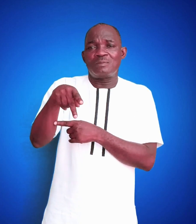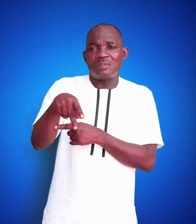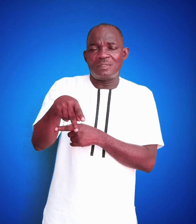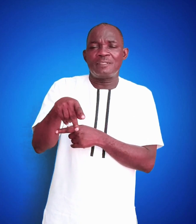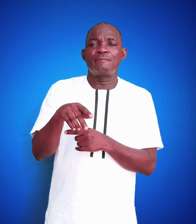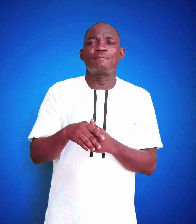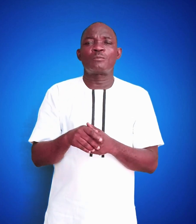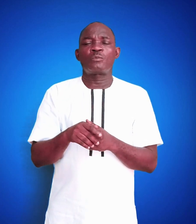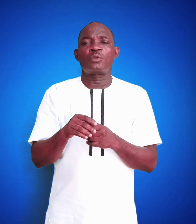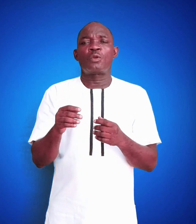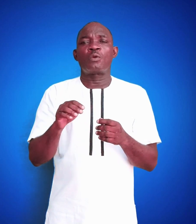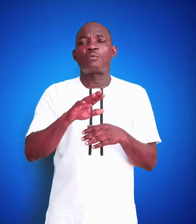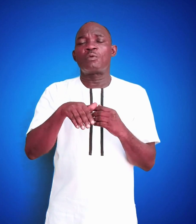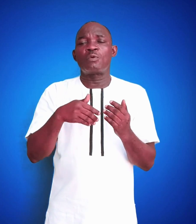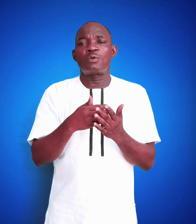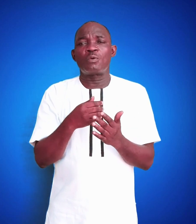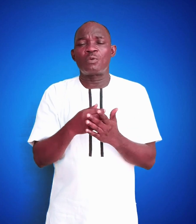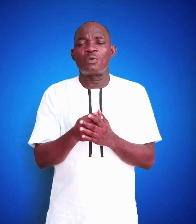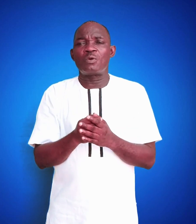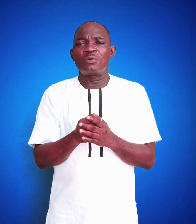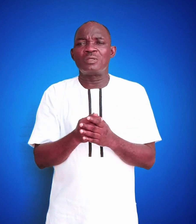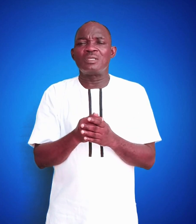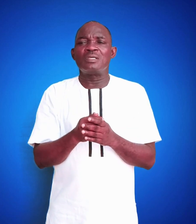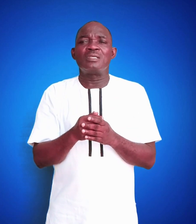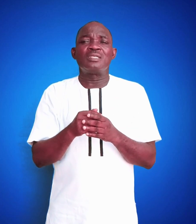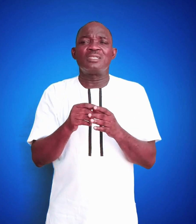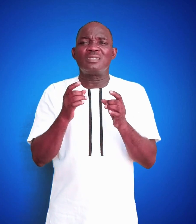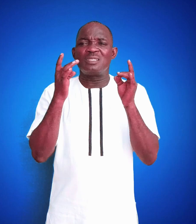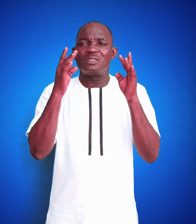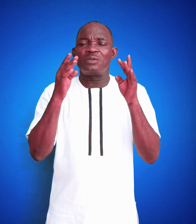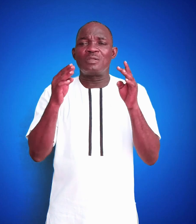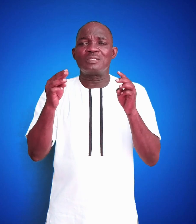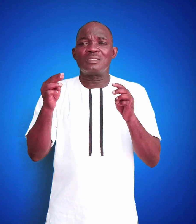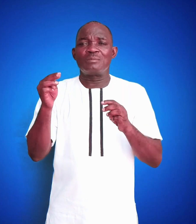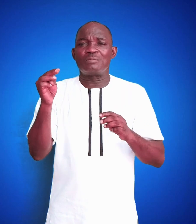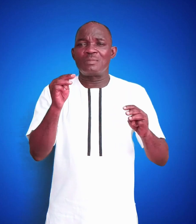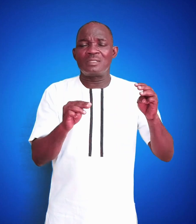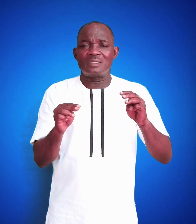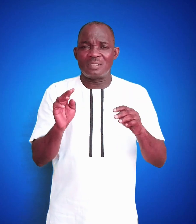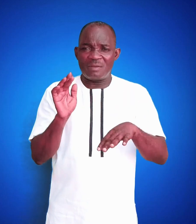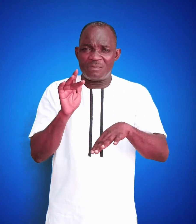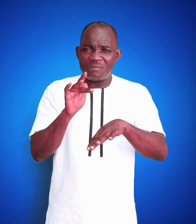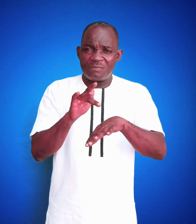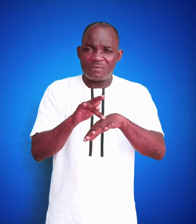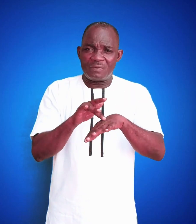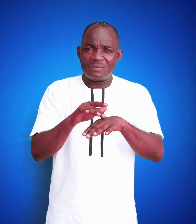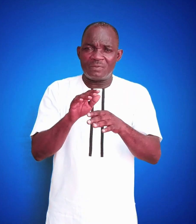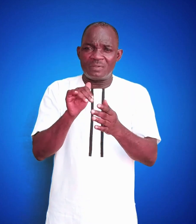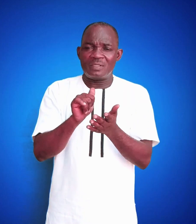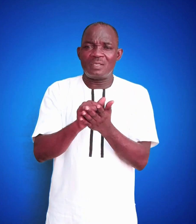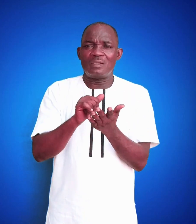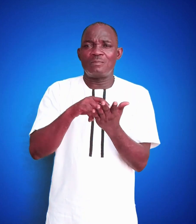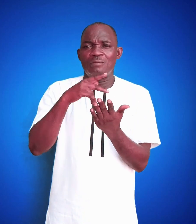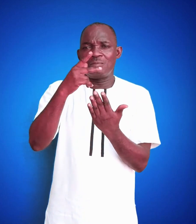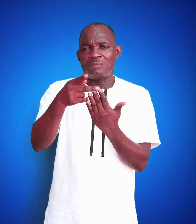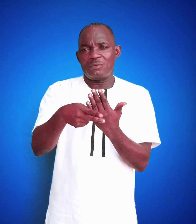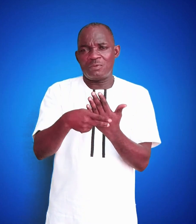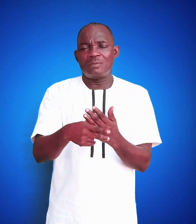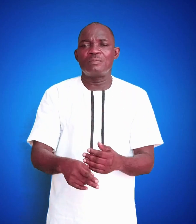MOGCSP of all critical matters affecting the program.